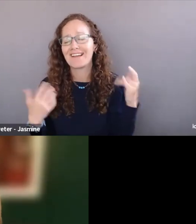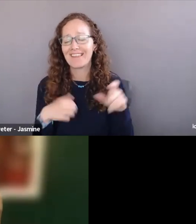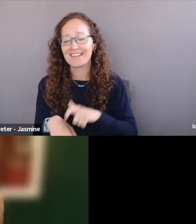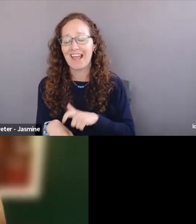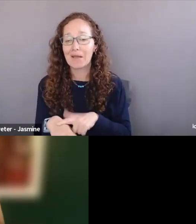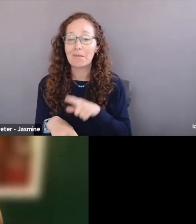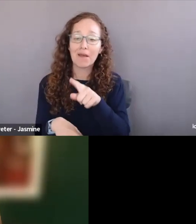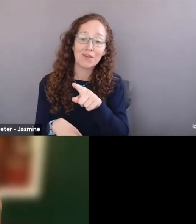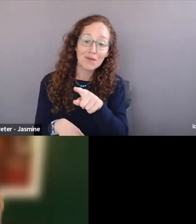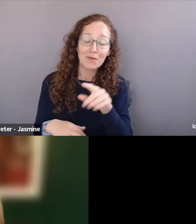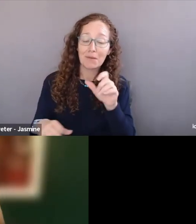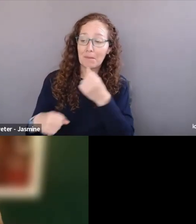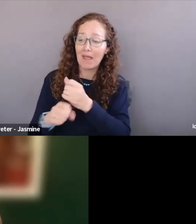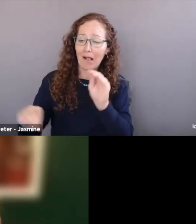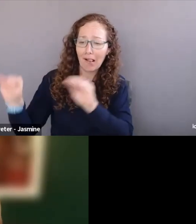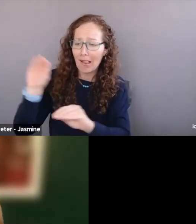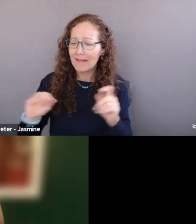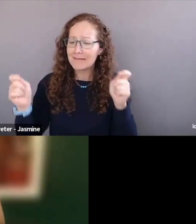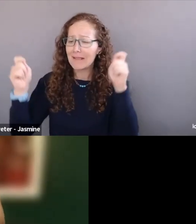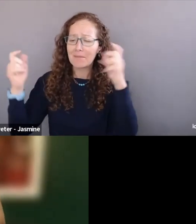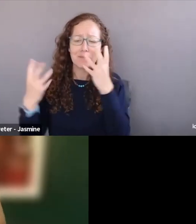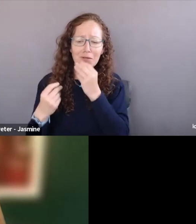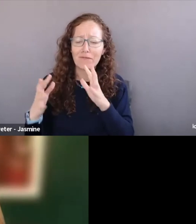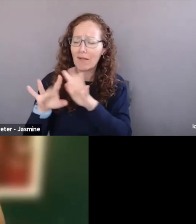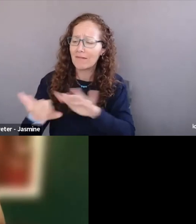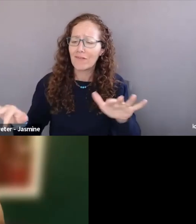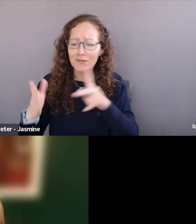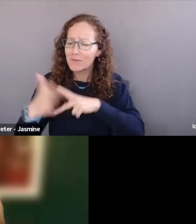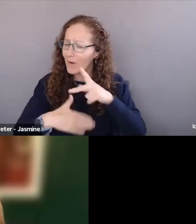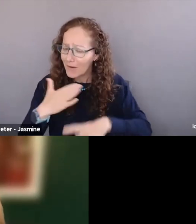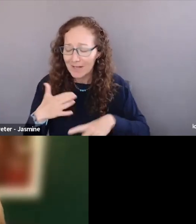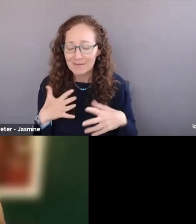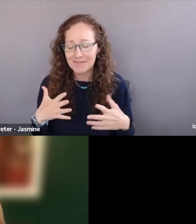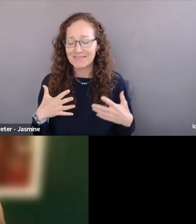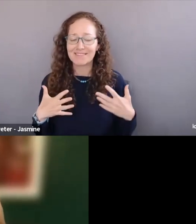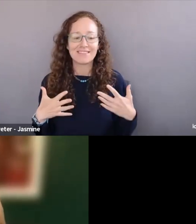celebratory, beautiful, diverse kind of program. I think